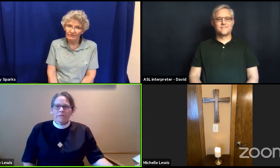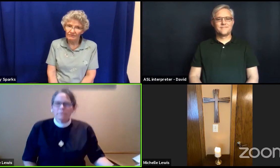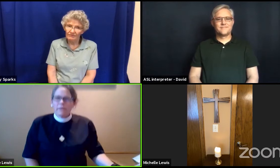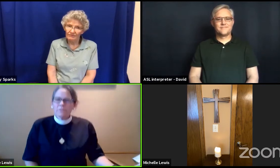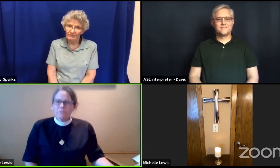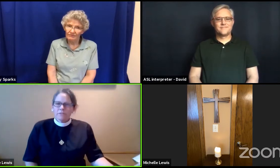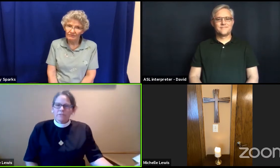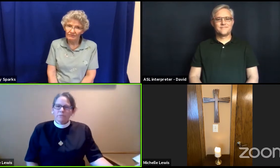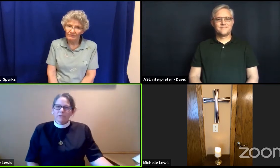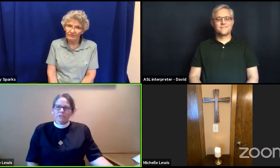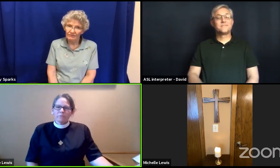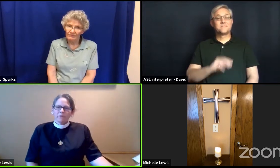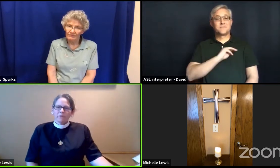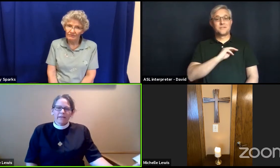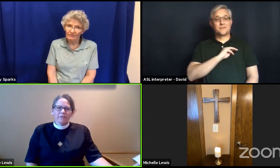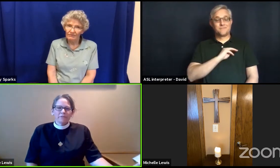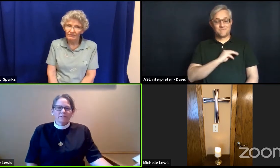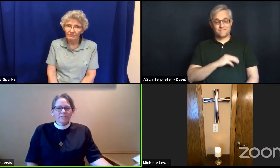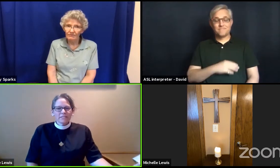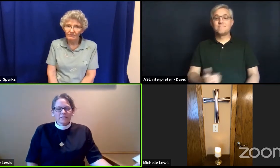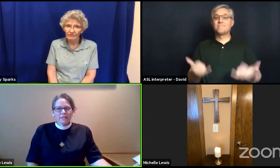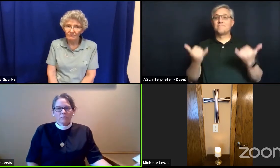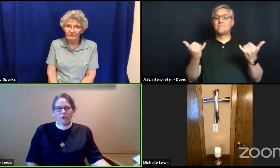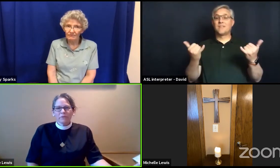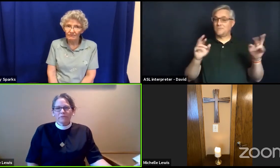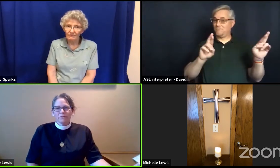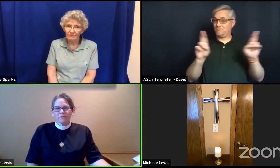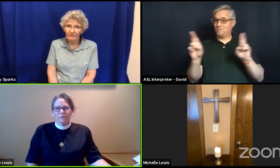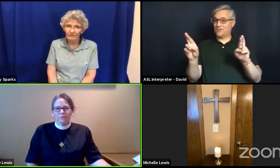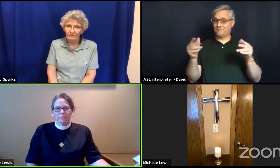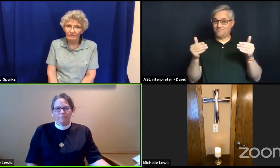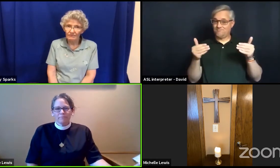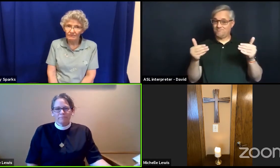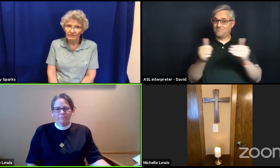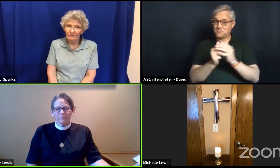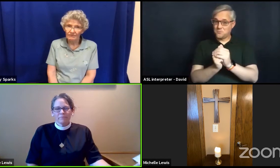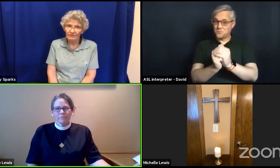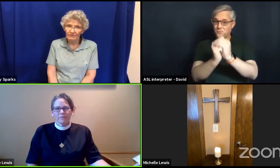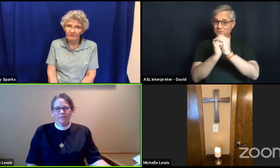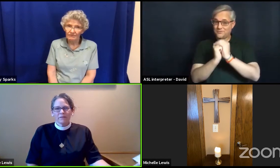So as we enter into worship, I invite you to just take a moment or two